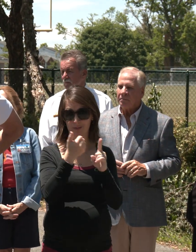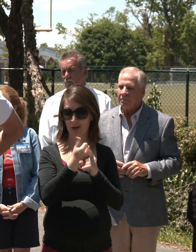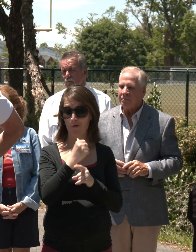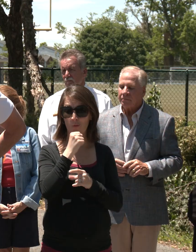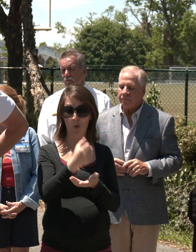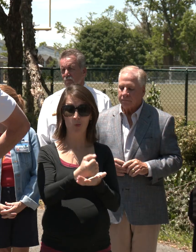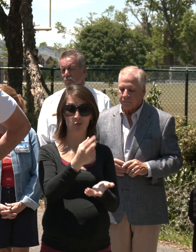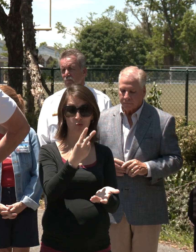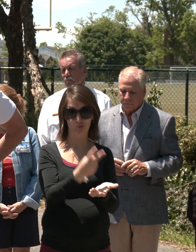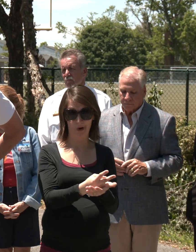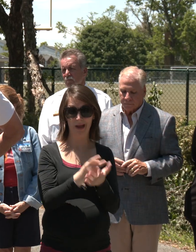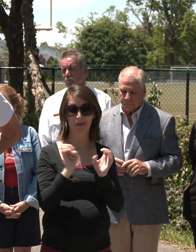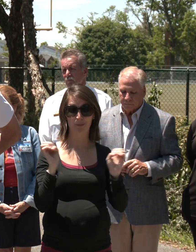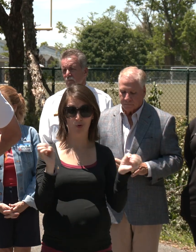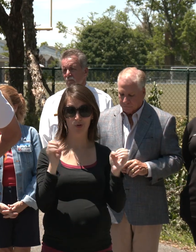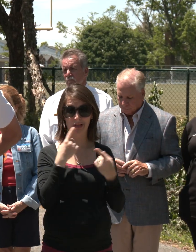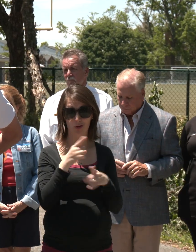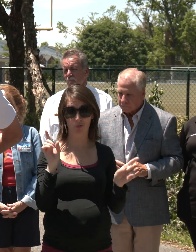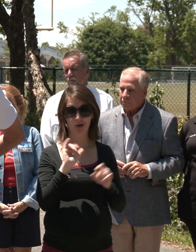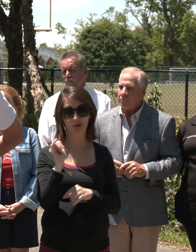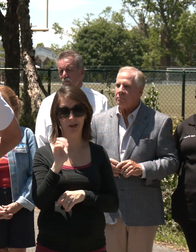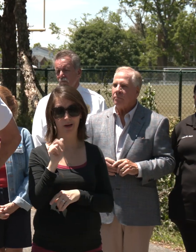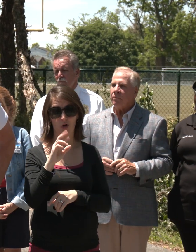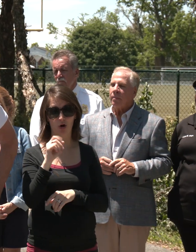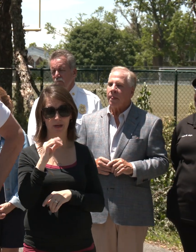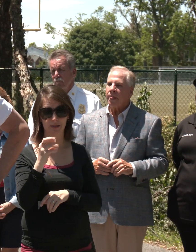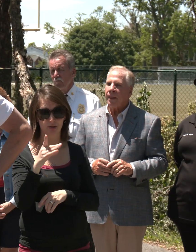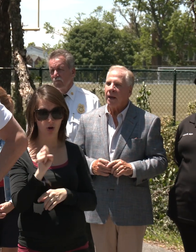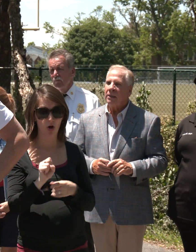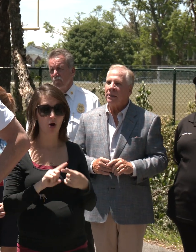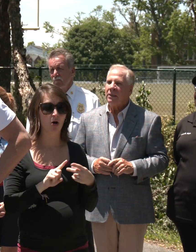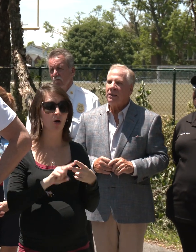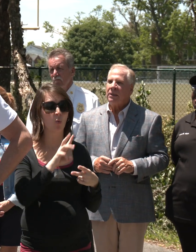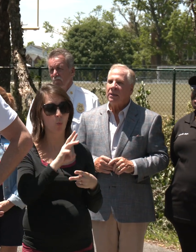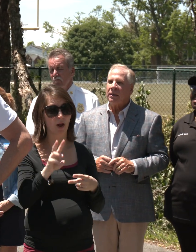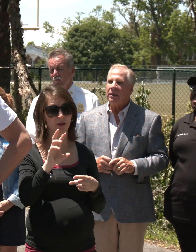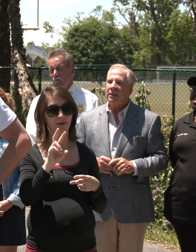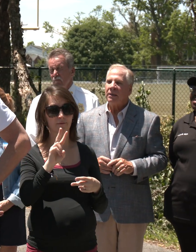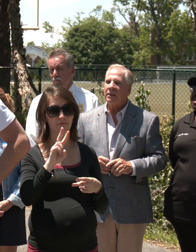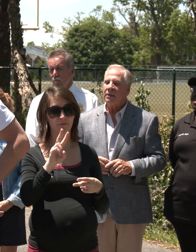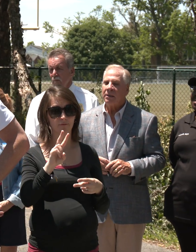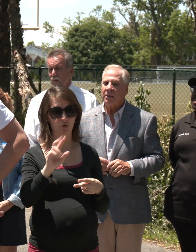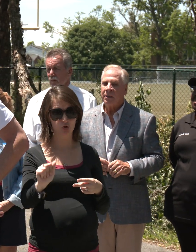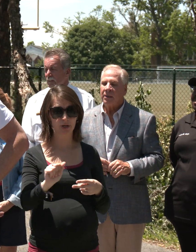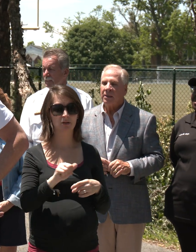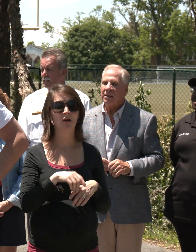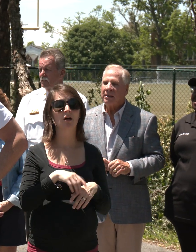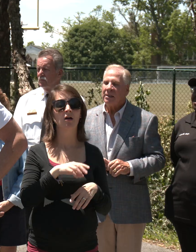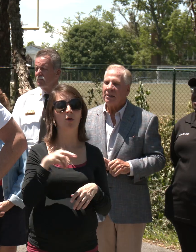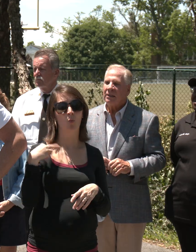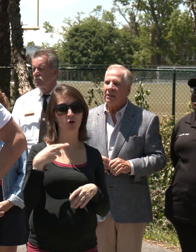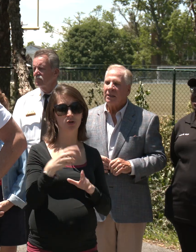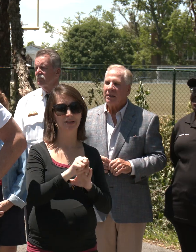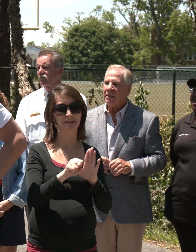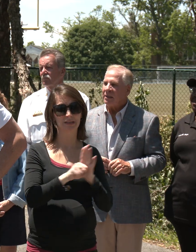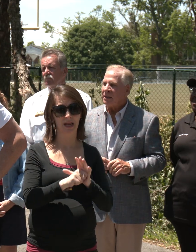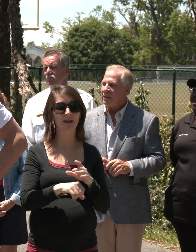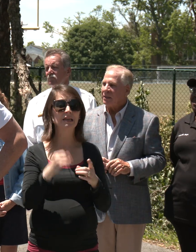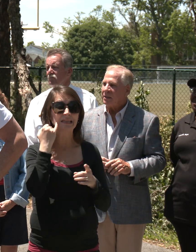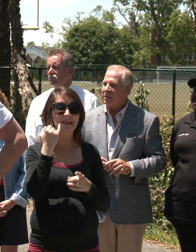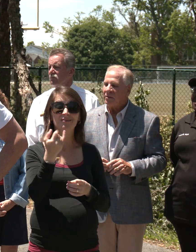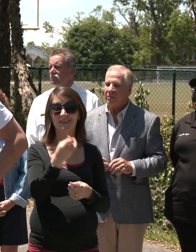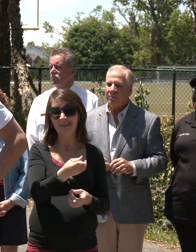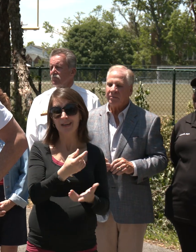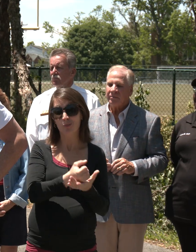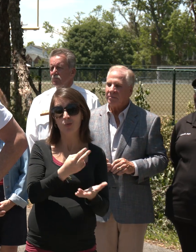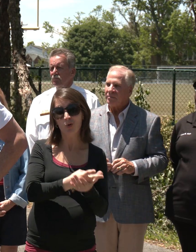emergency declaration like what happened in Arkansas, West Virginia, and Washington State? And if he does grant it, which seems likely because of